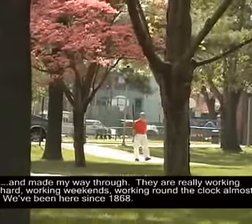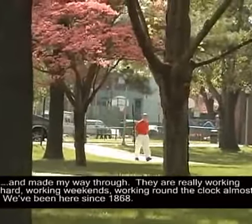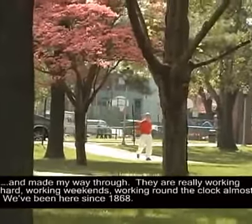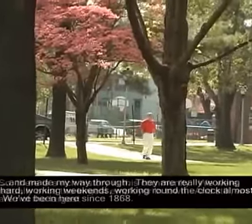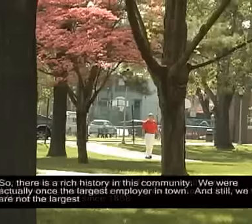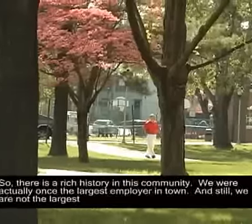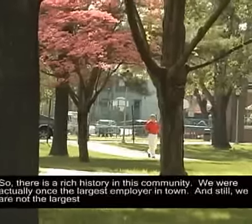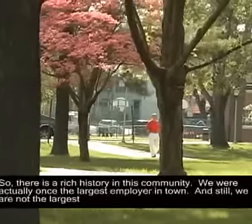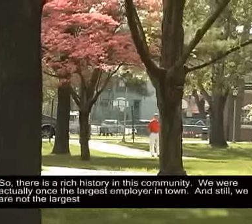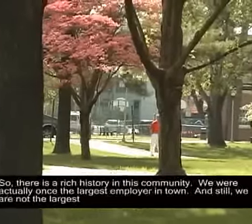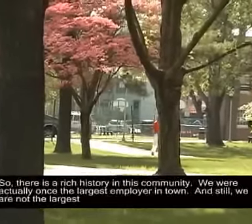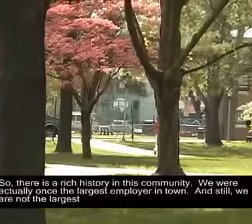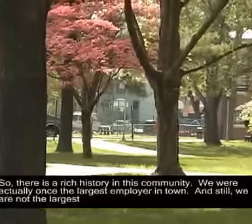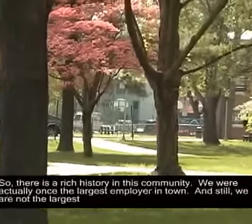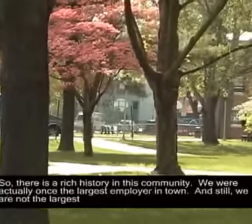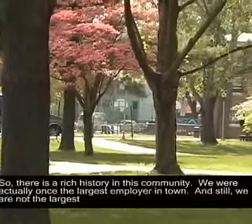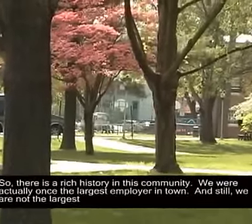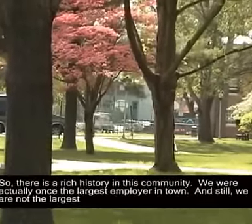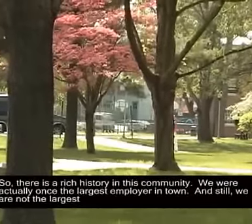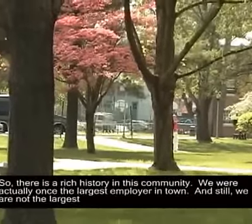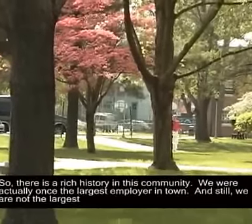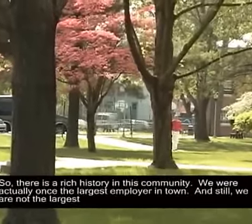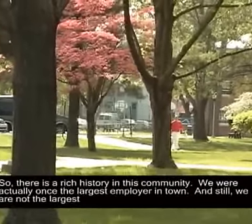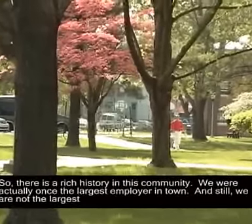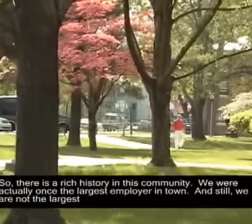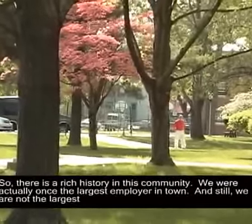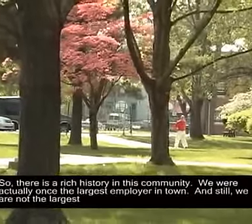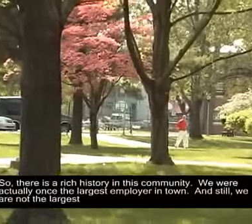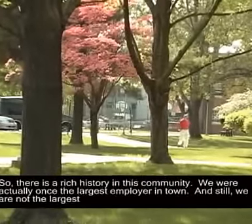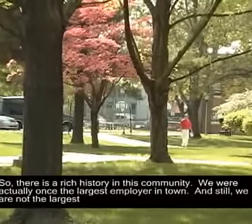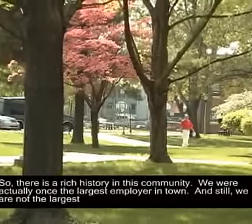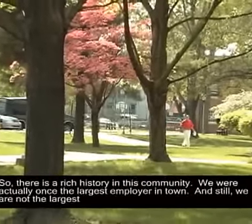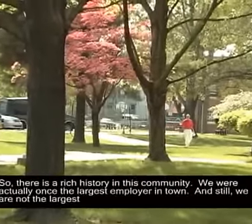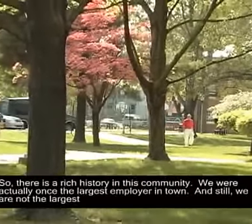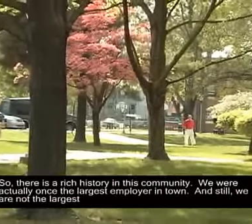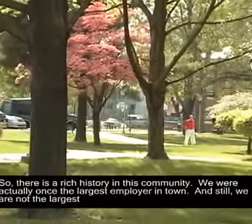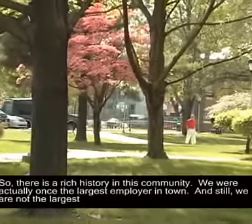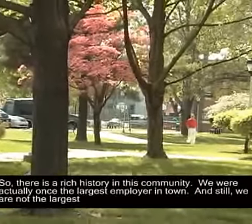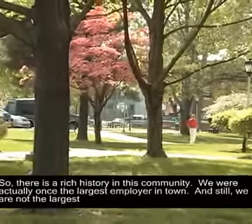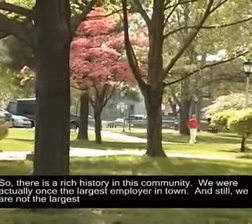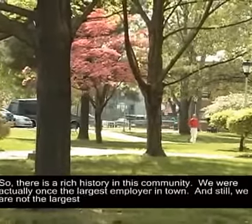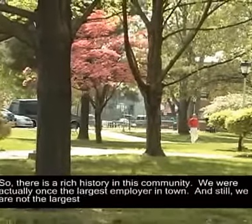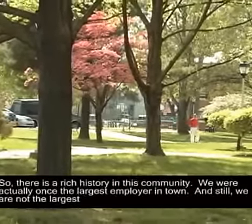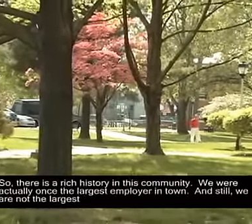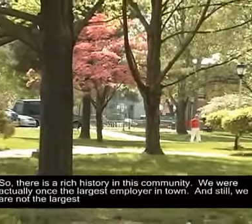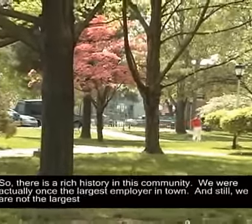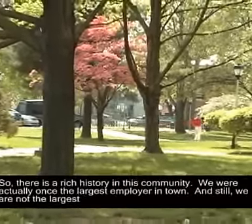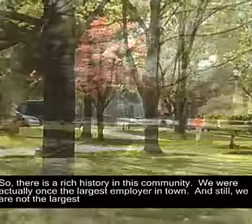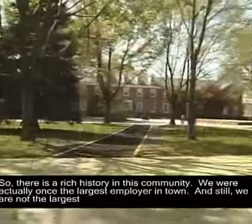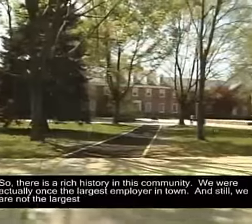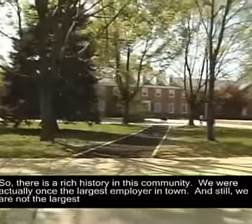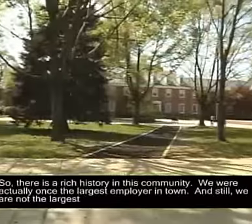1868. So it's, you know, there's a rich history in this community. We were actually once the largest employer in